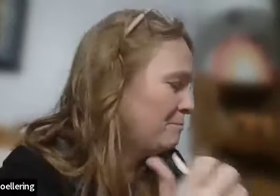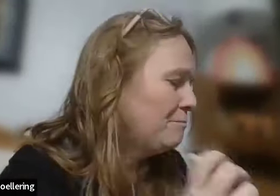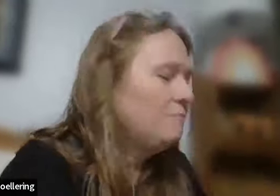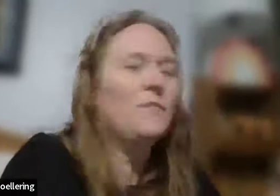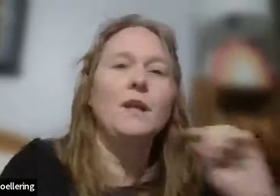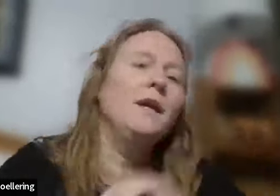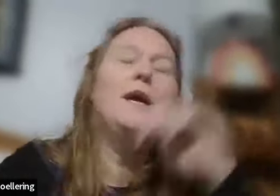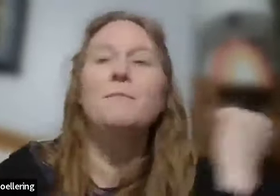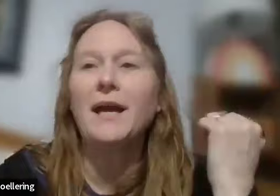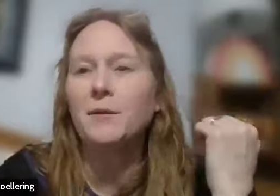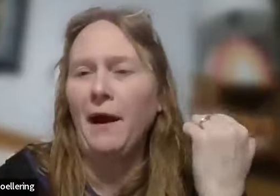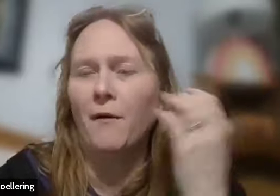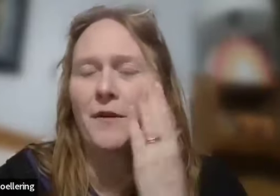Mhm. Back about